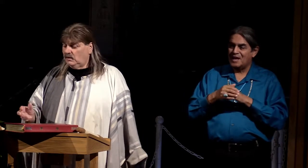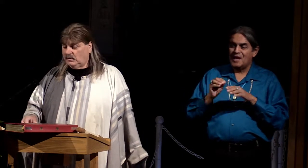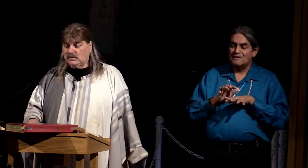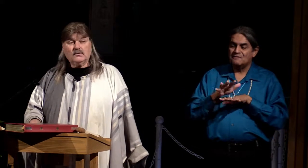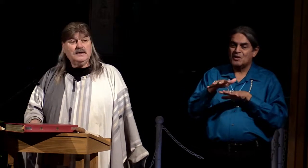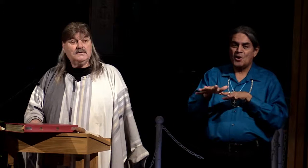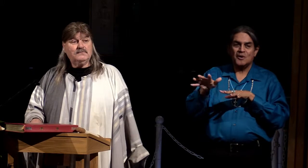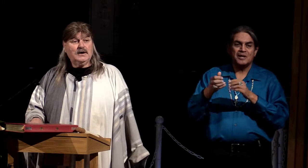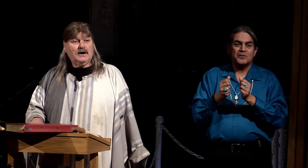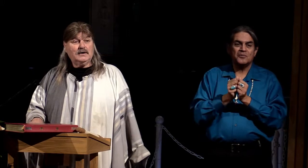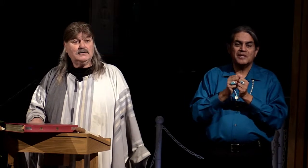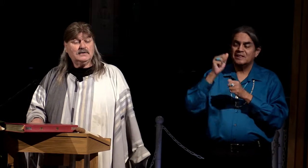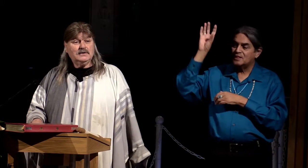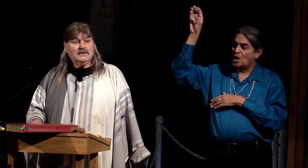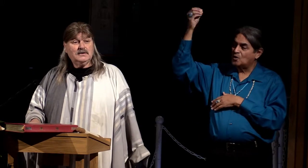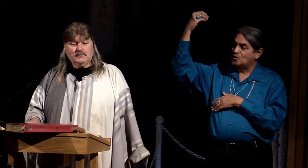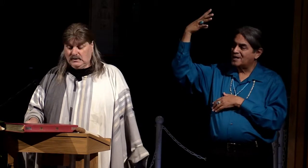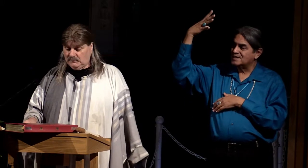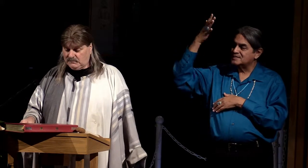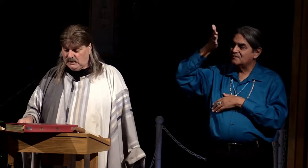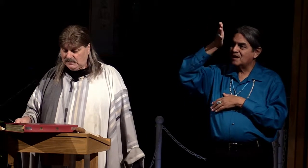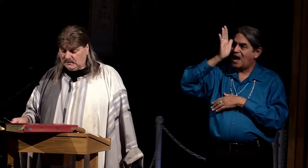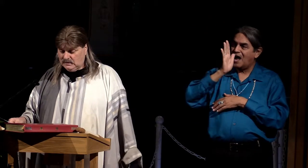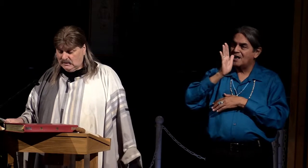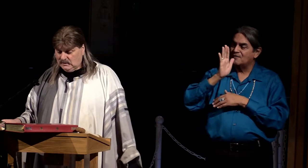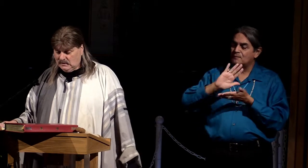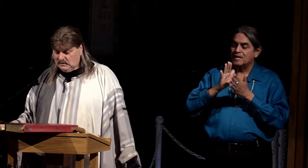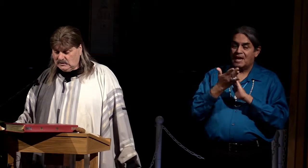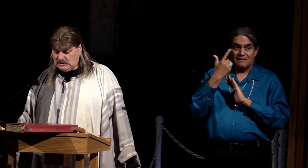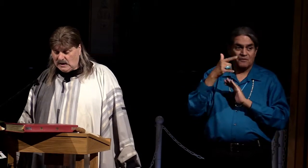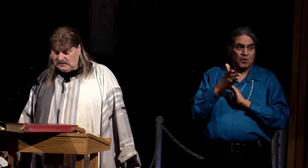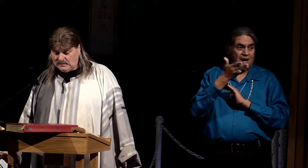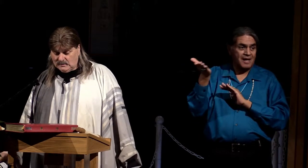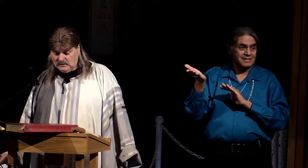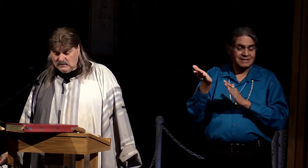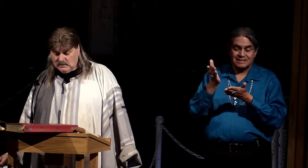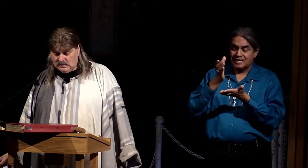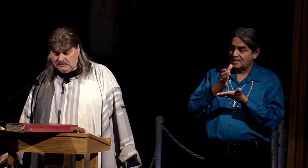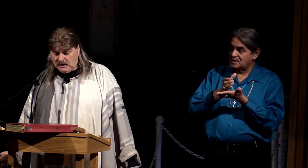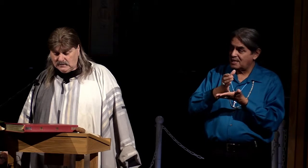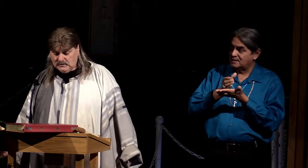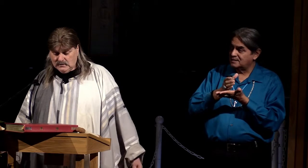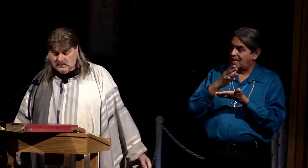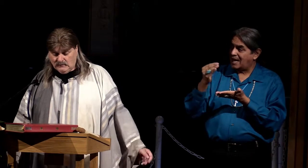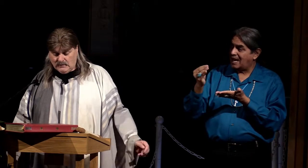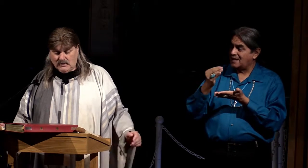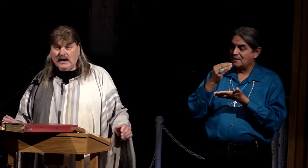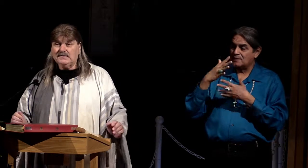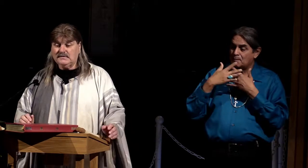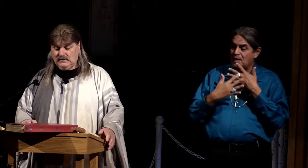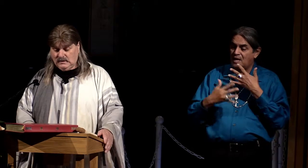flowing with the grace of God that becomes for us the chalice and the blood